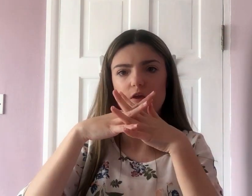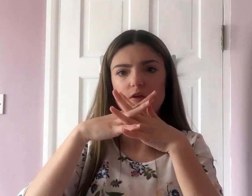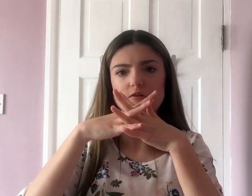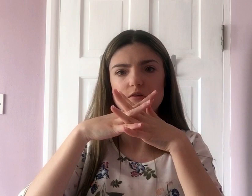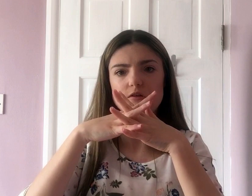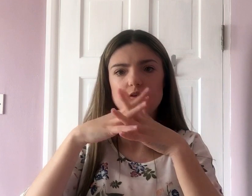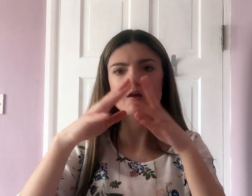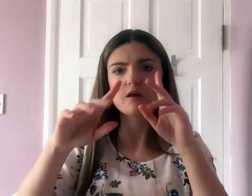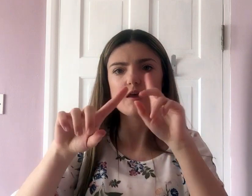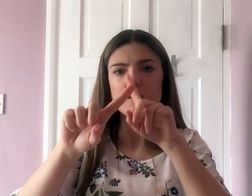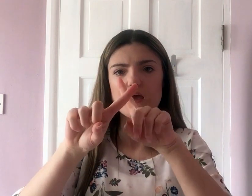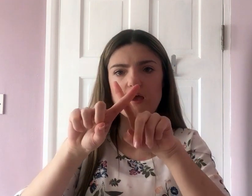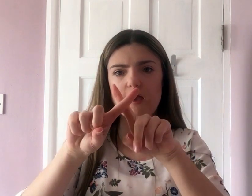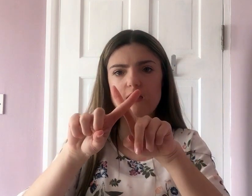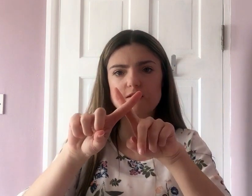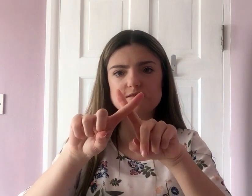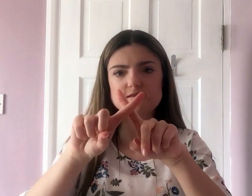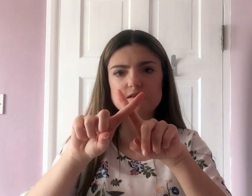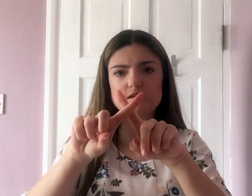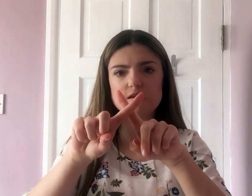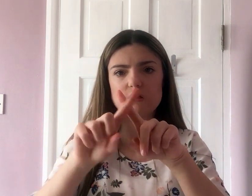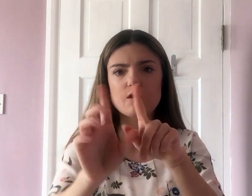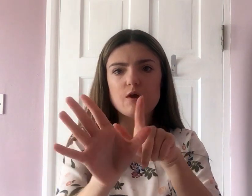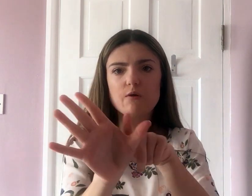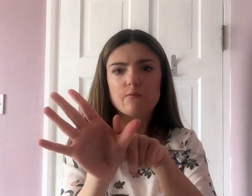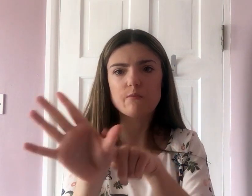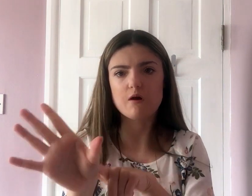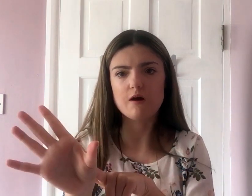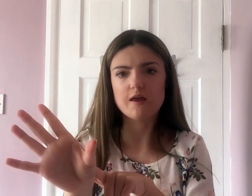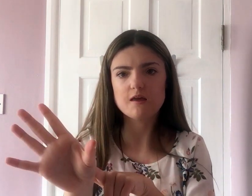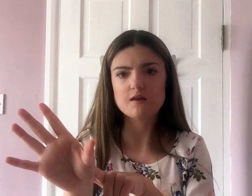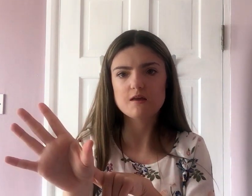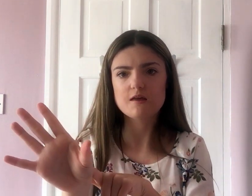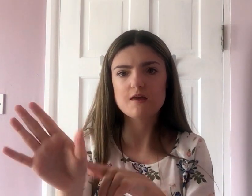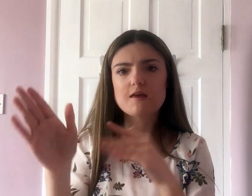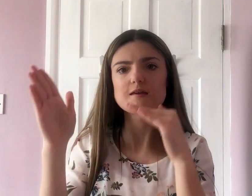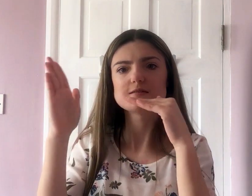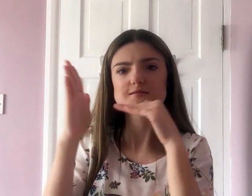W, X, Y, Z.